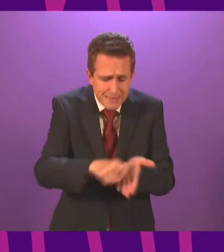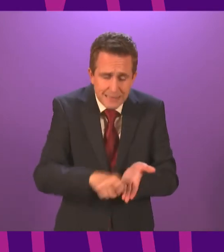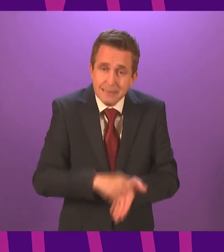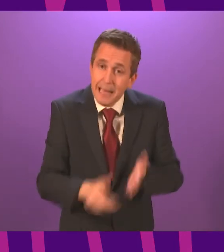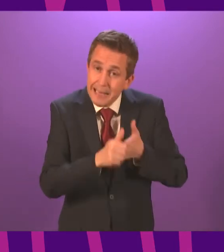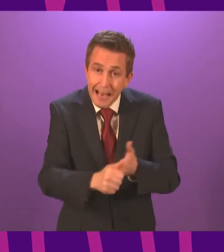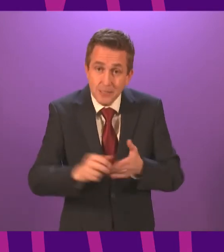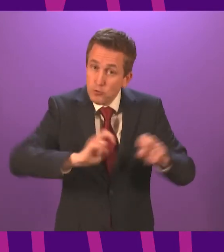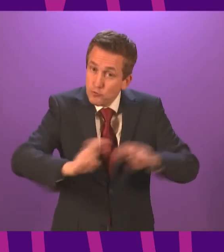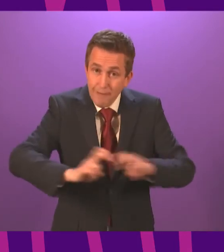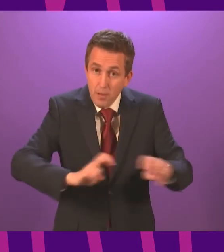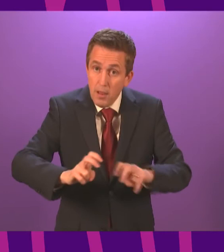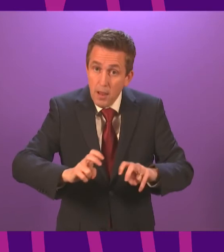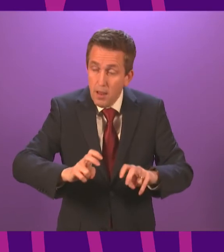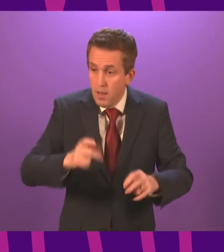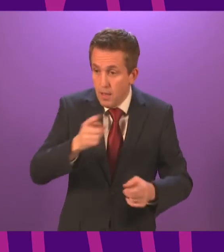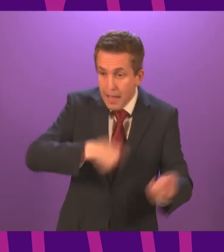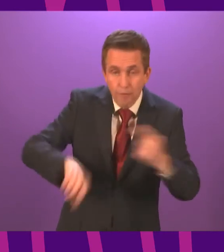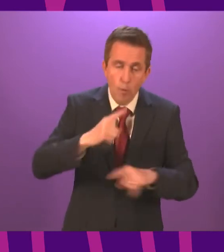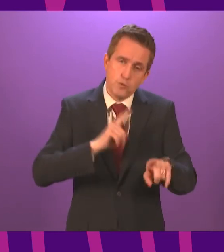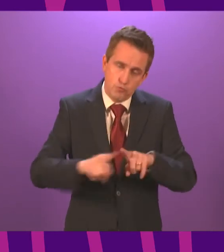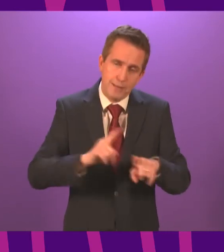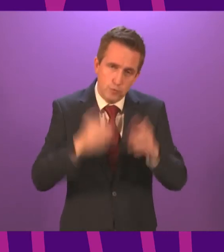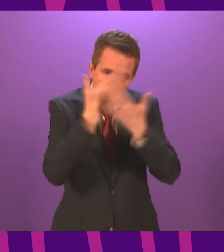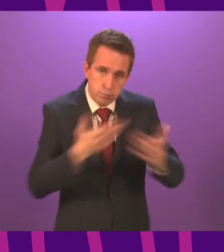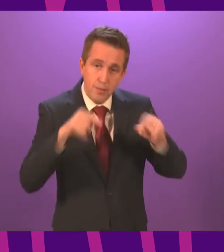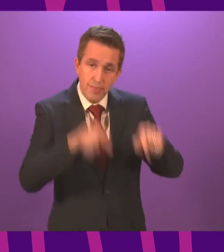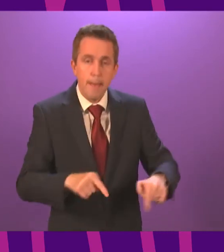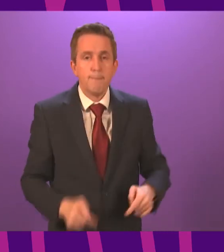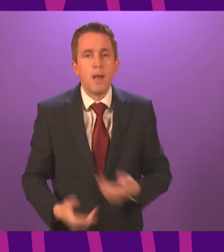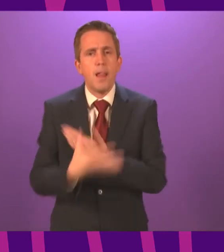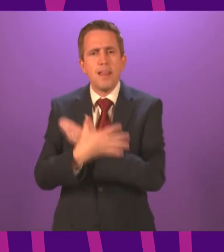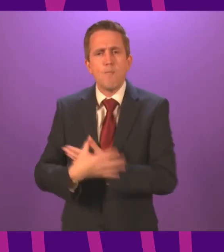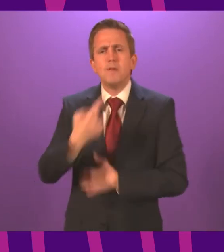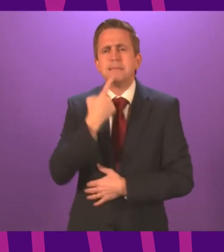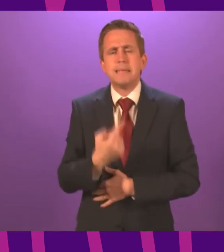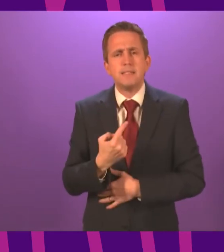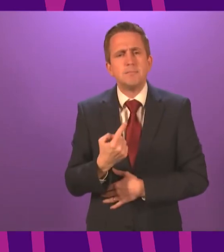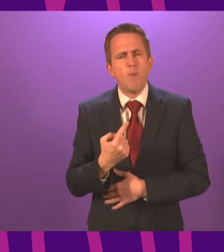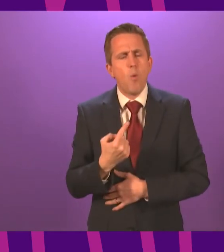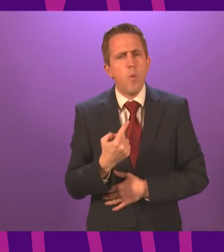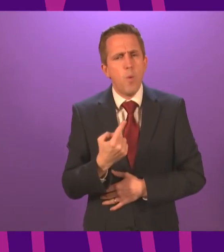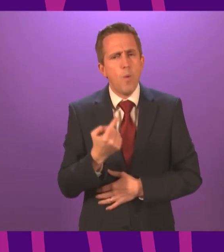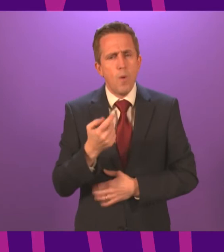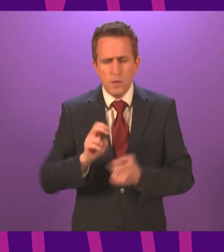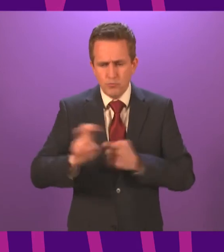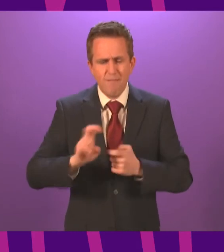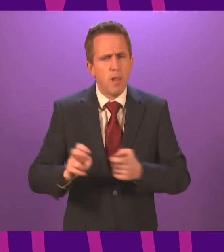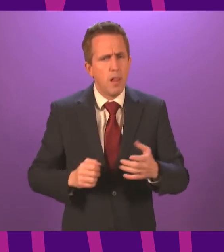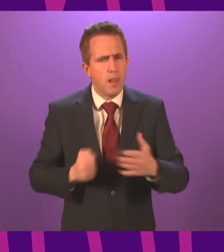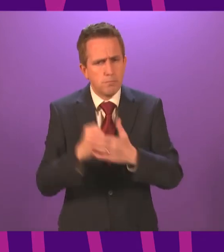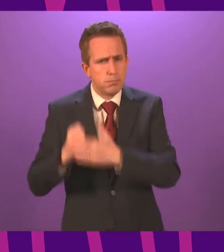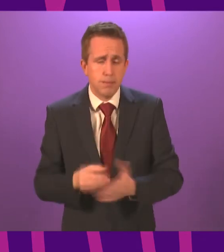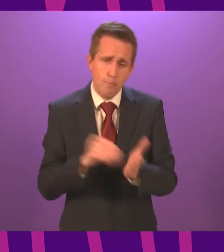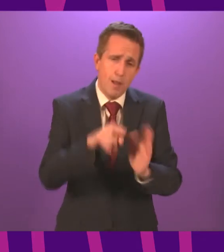and people are working hard to follow that guidance. The Liberal Democrats said They wouldn't have introduced travel restrictions in law. But